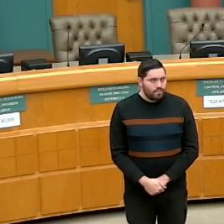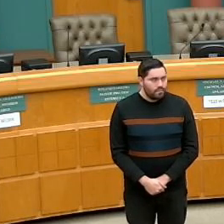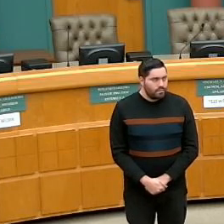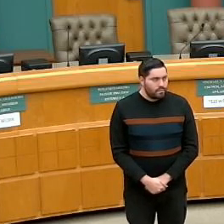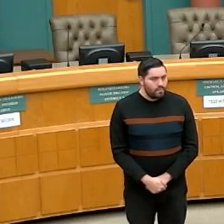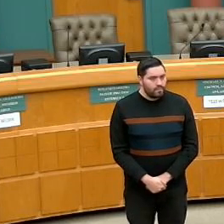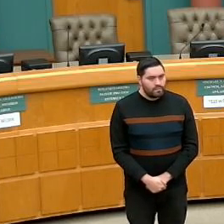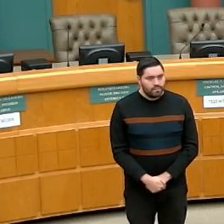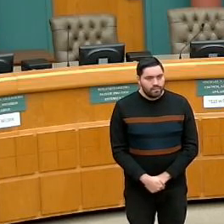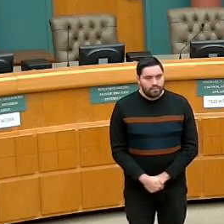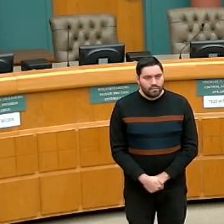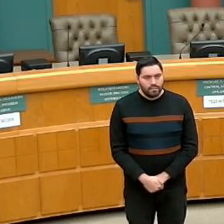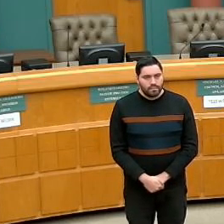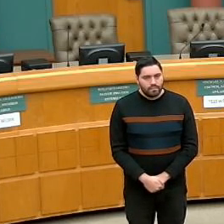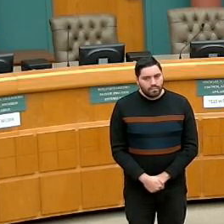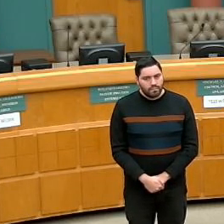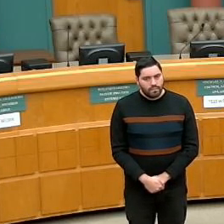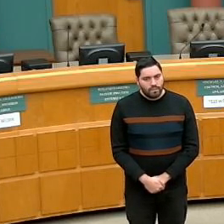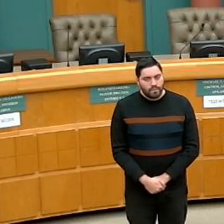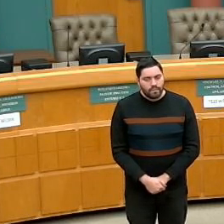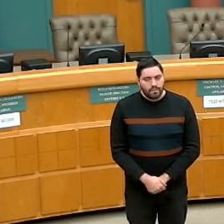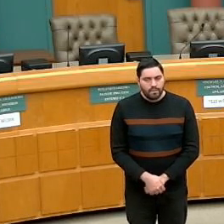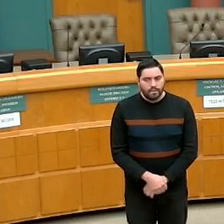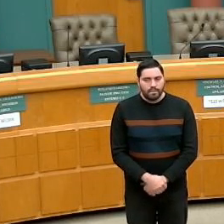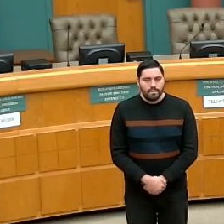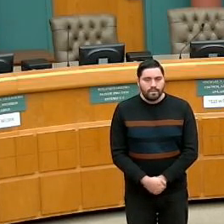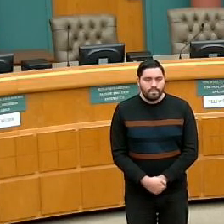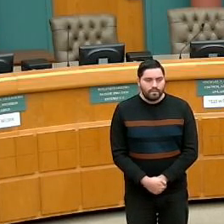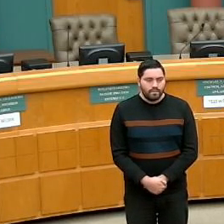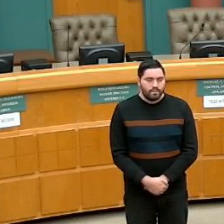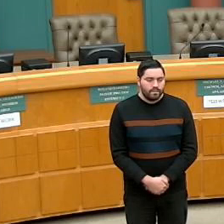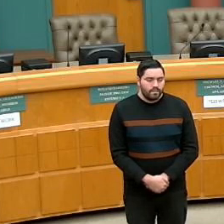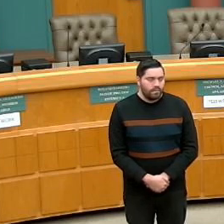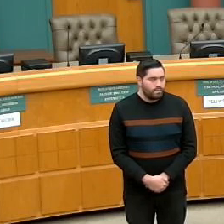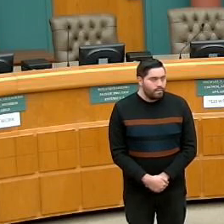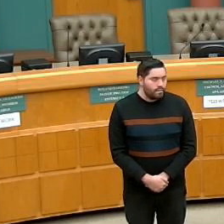6 pacientes están hospitalizados y el resto se encuentra en su casa.